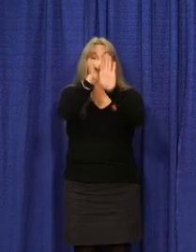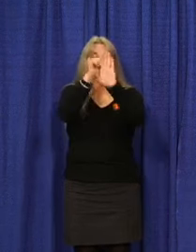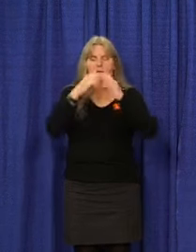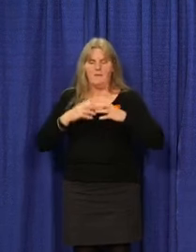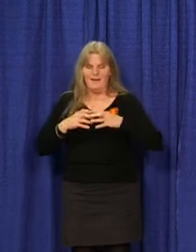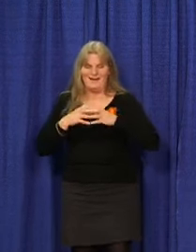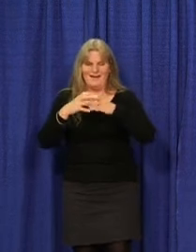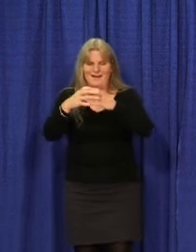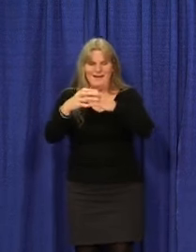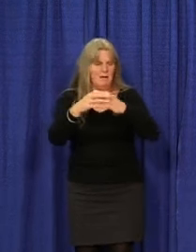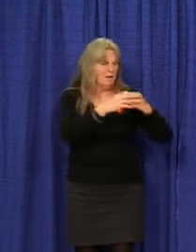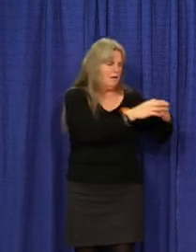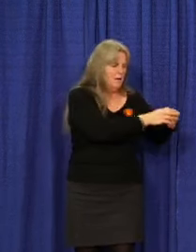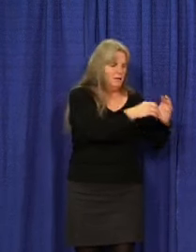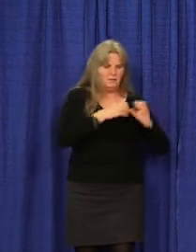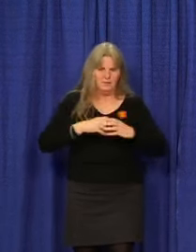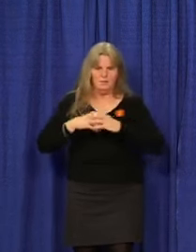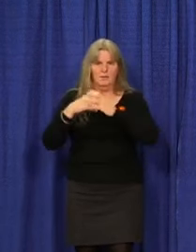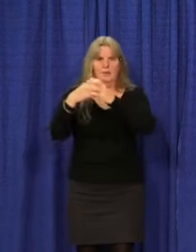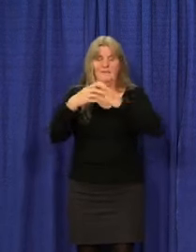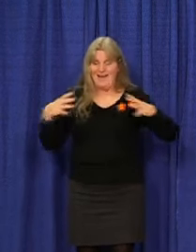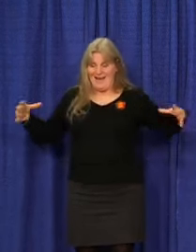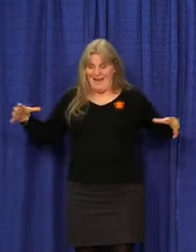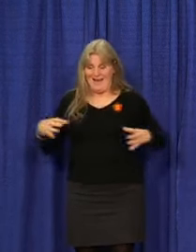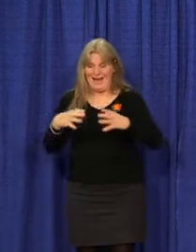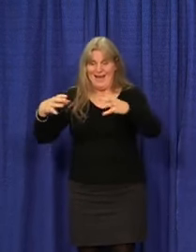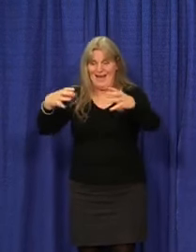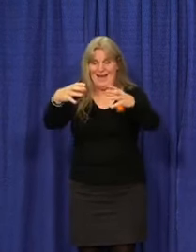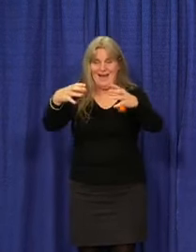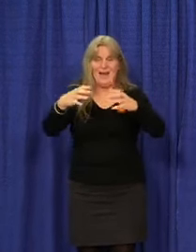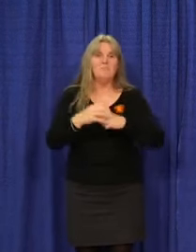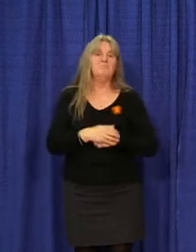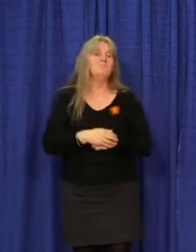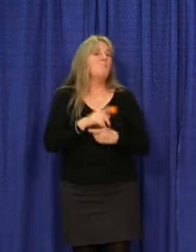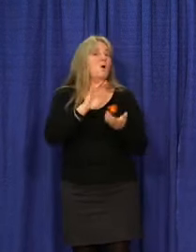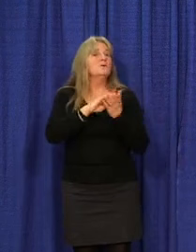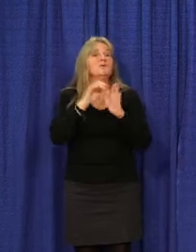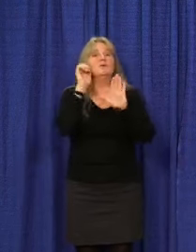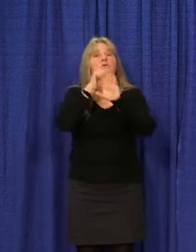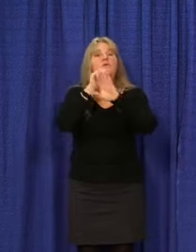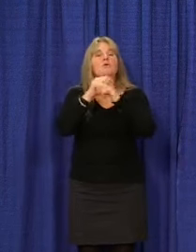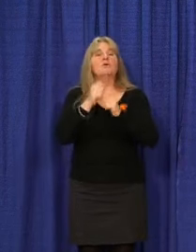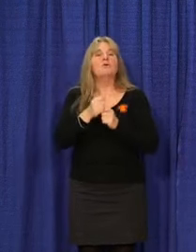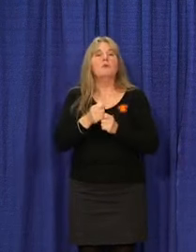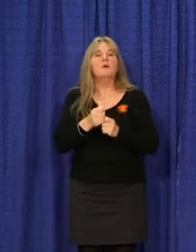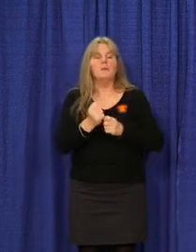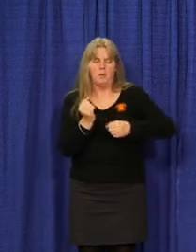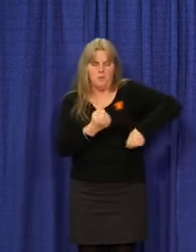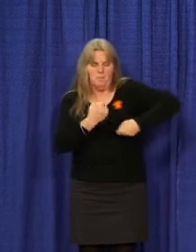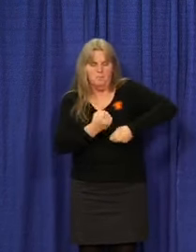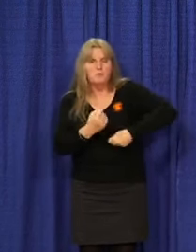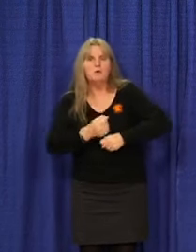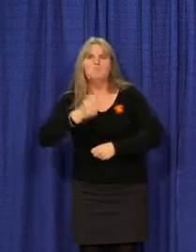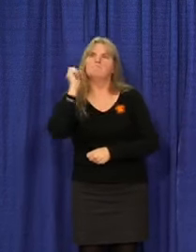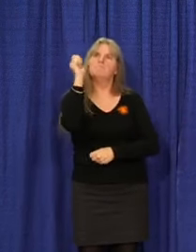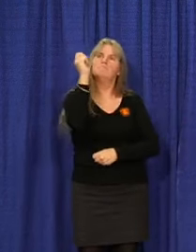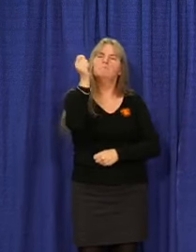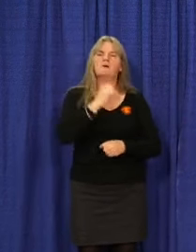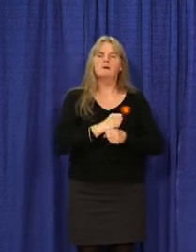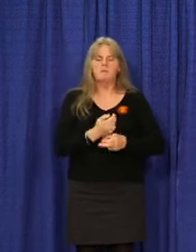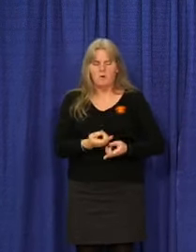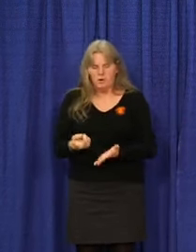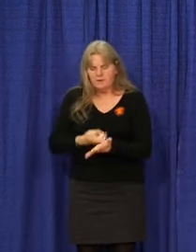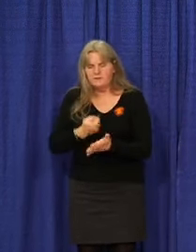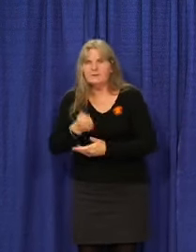doorsteps. A witch's broom or a sword would be good to knock on doors with. If you are distributing candy to